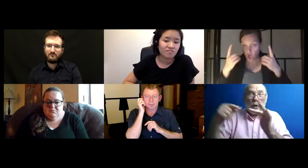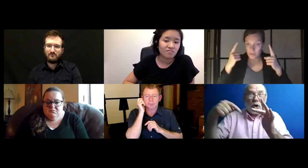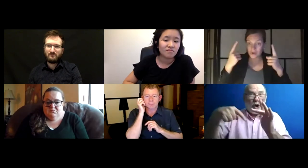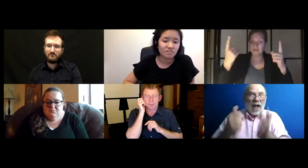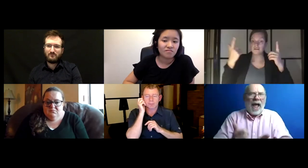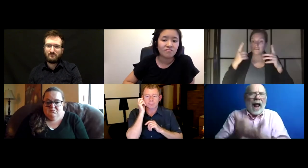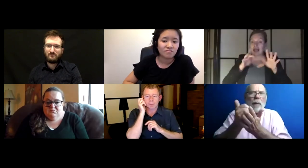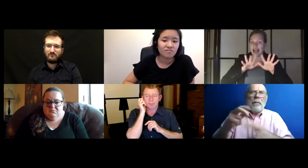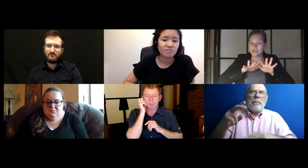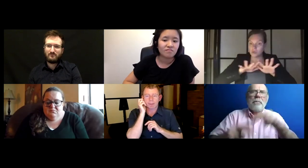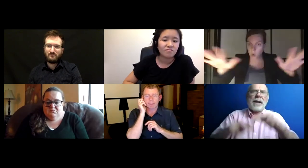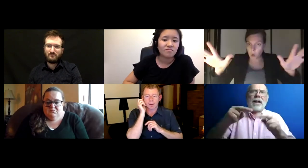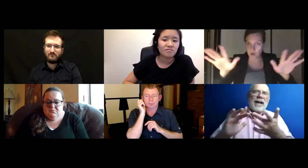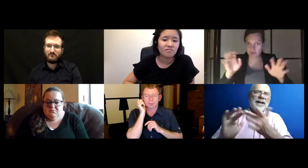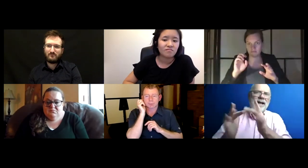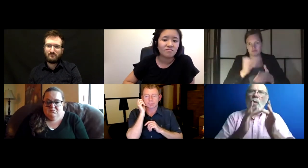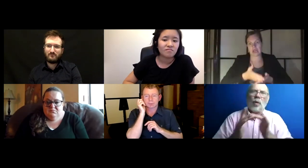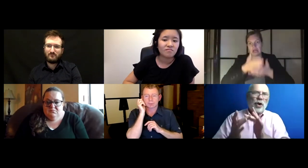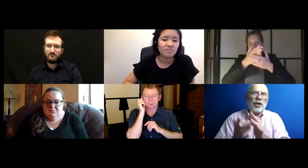Volunteer opportunities, create a network.